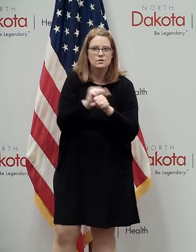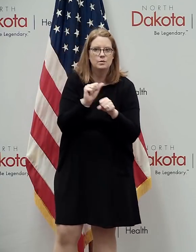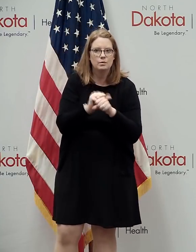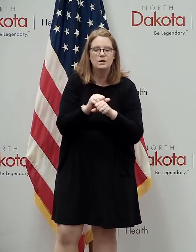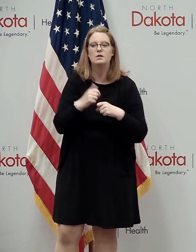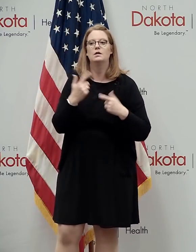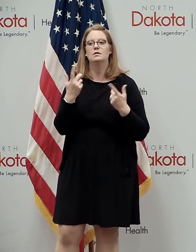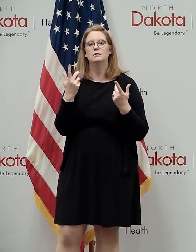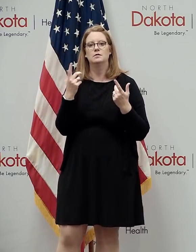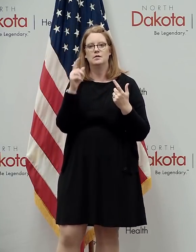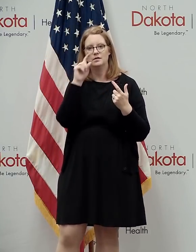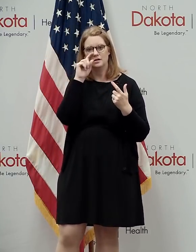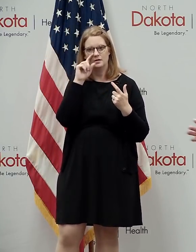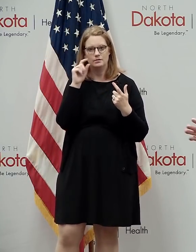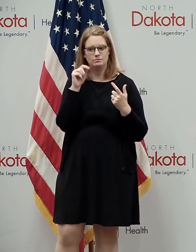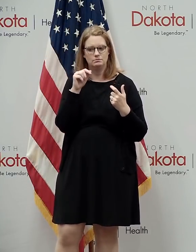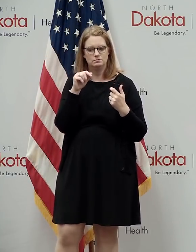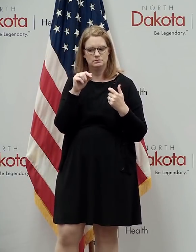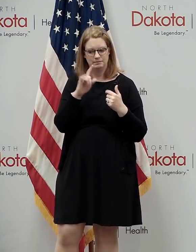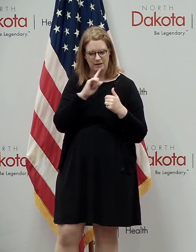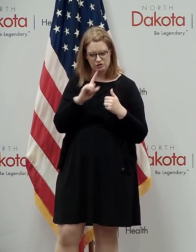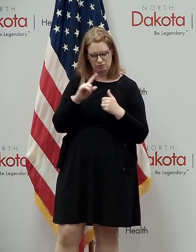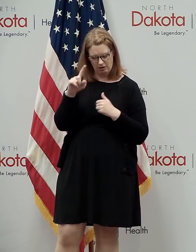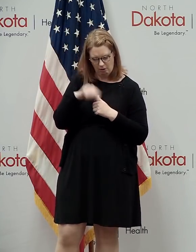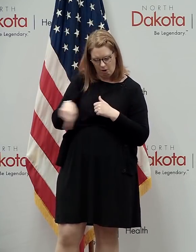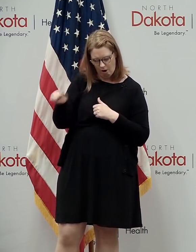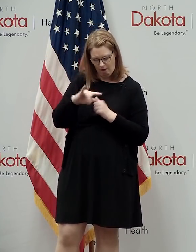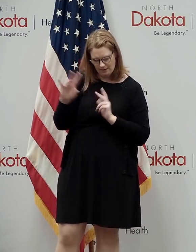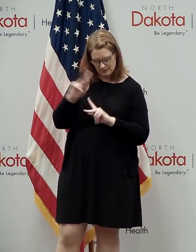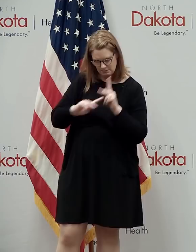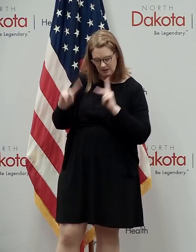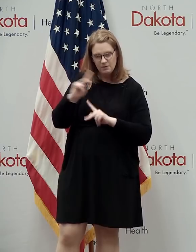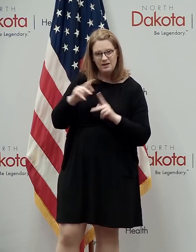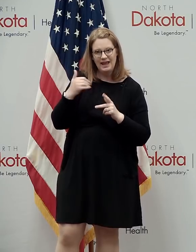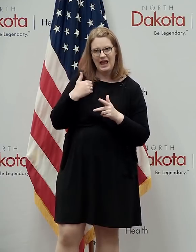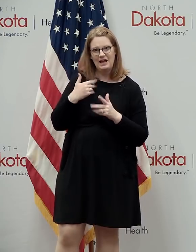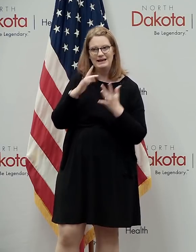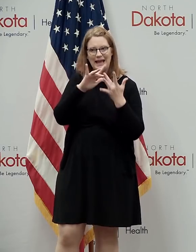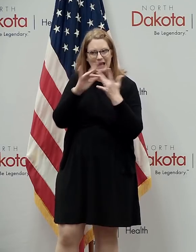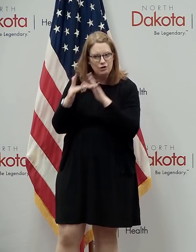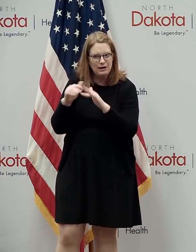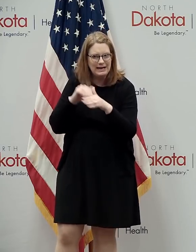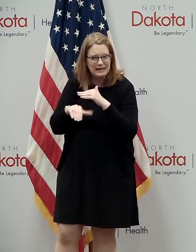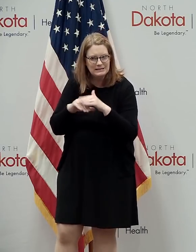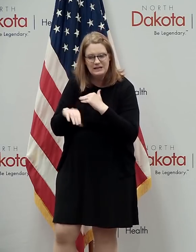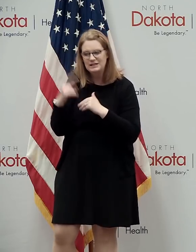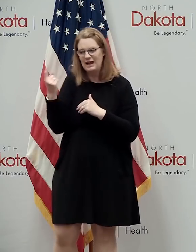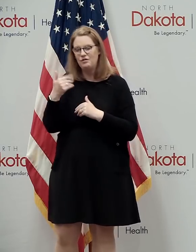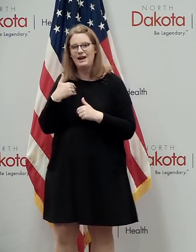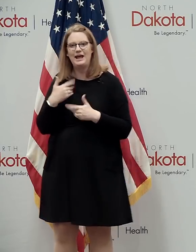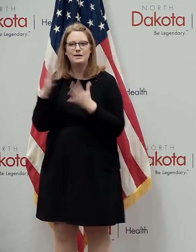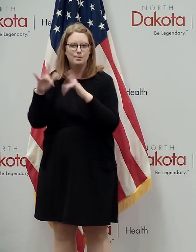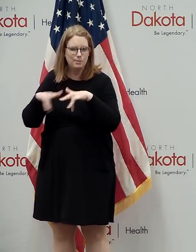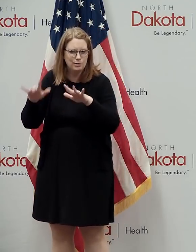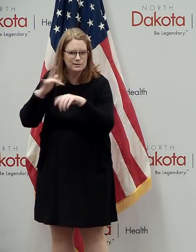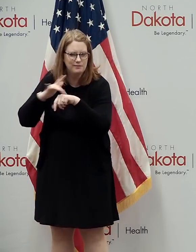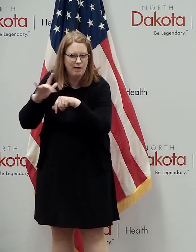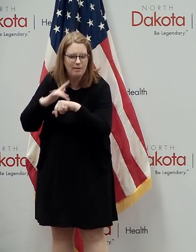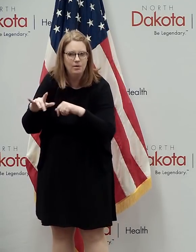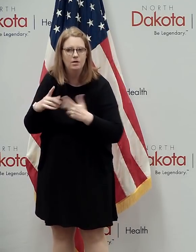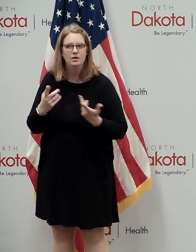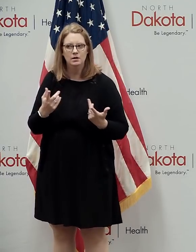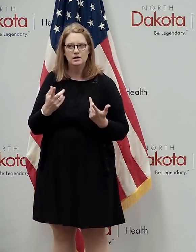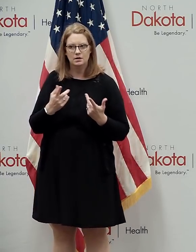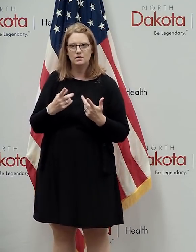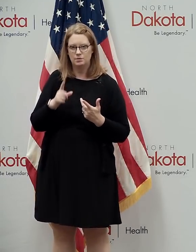sure that every citizen had an opportunity to have broadband access, that everybody had devices, that everybody had an opportunity to do